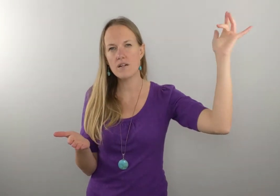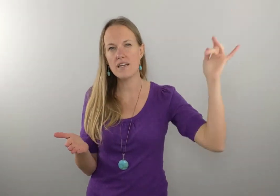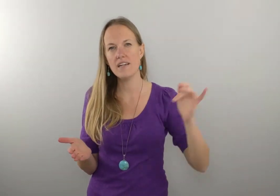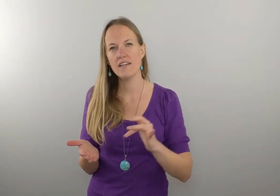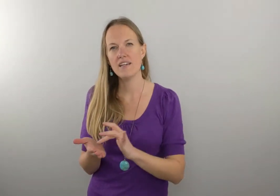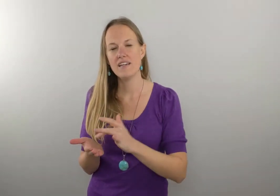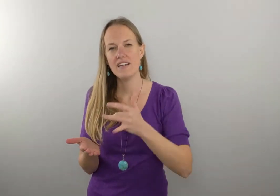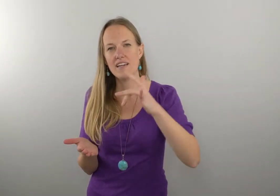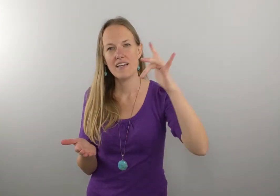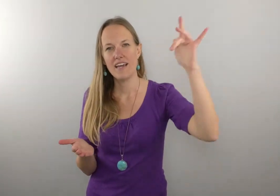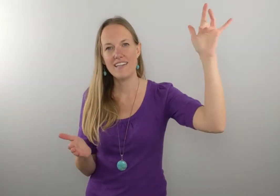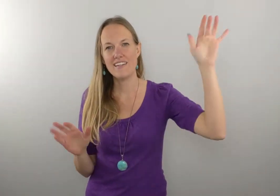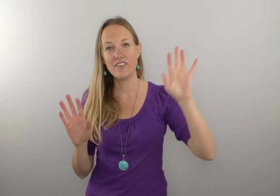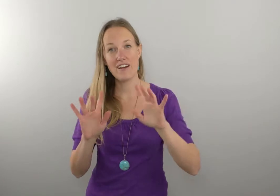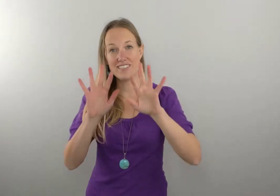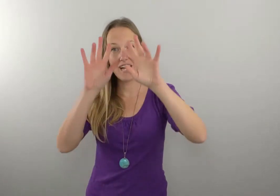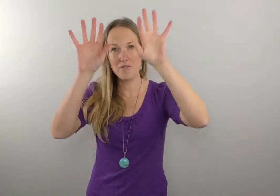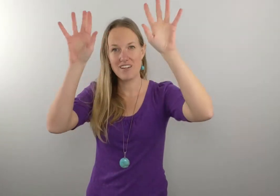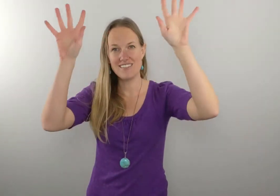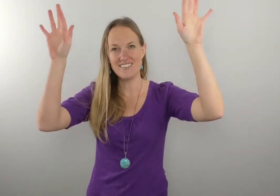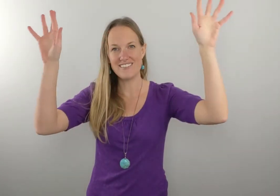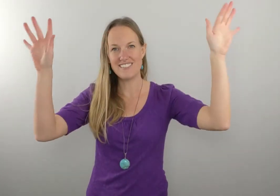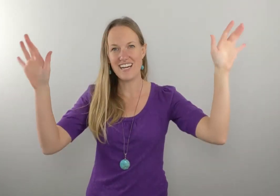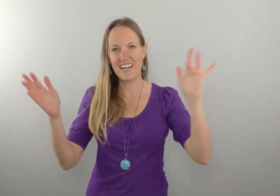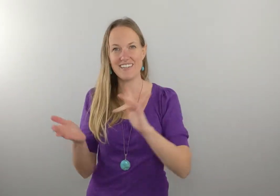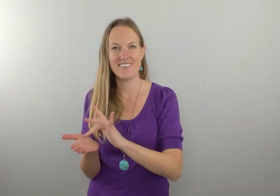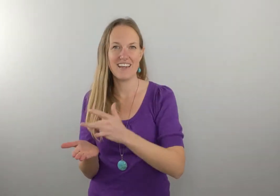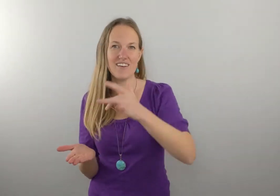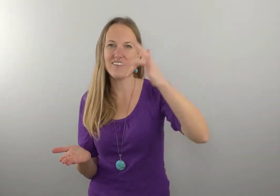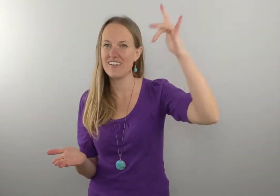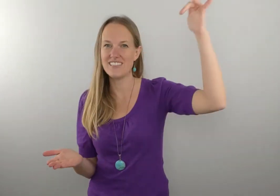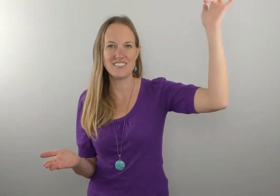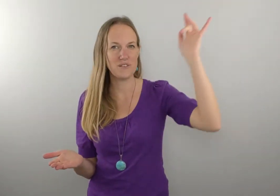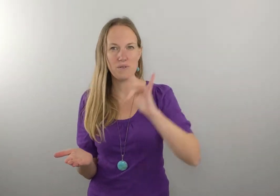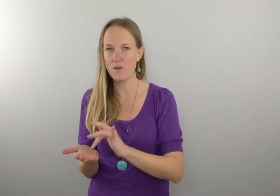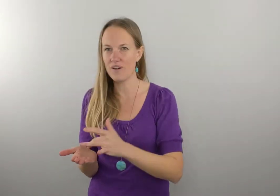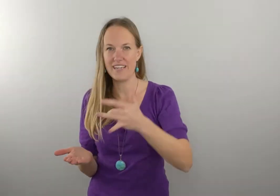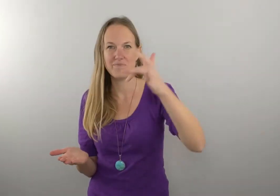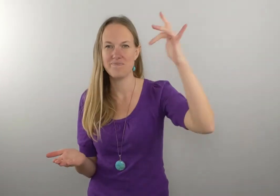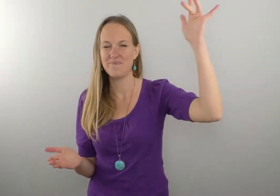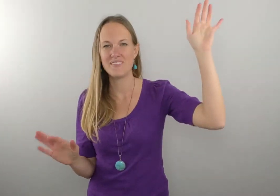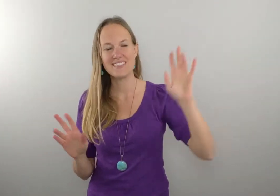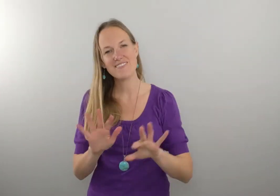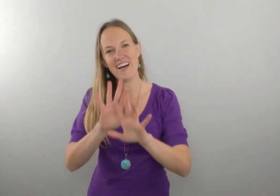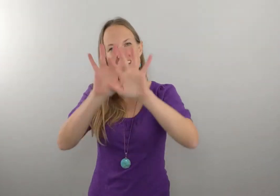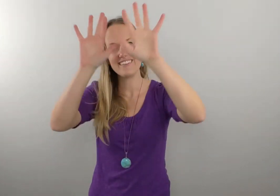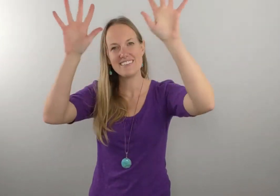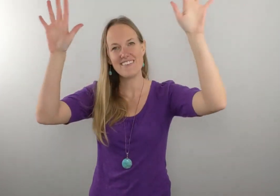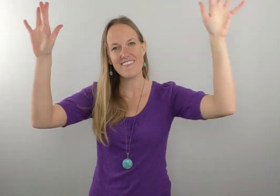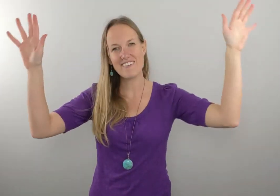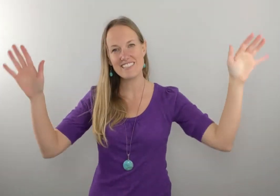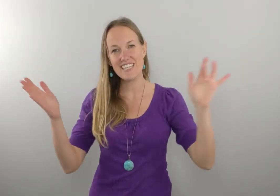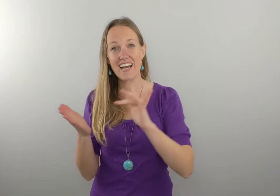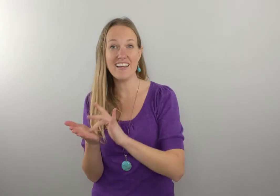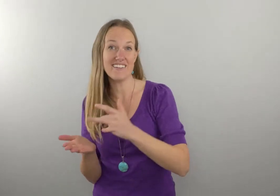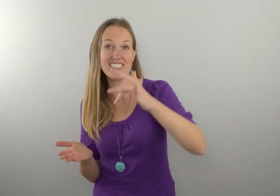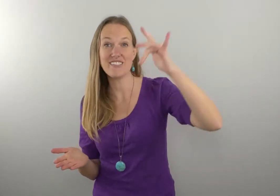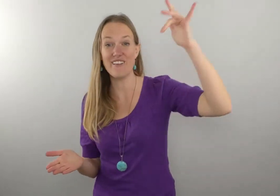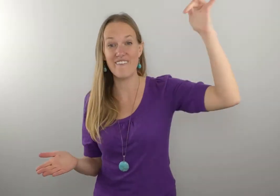glory, and then if you have time, you can also do shine, okay? Or you can just do glory, it's fine. Glory will shine or just